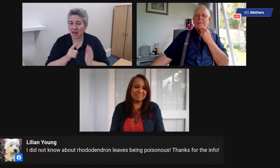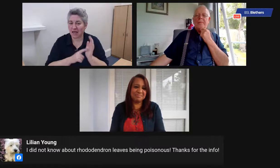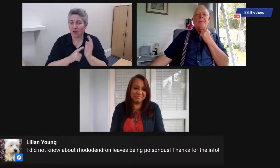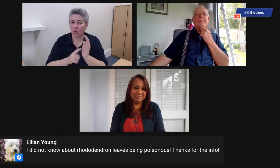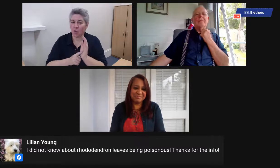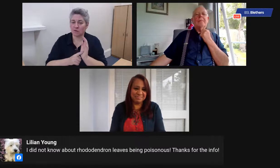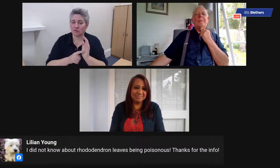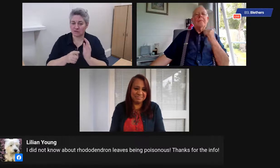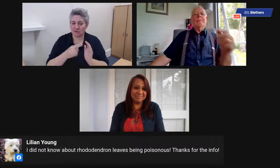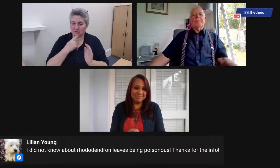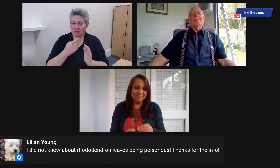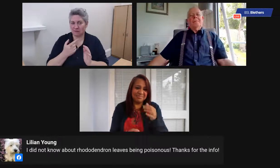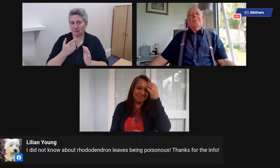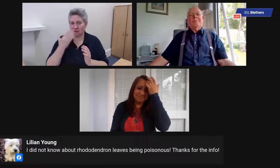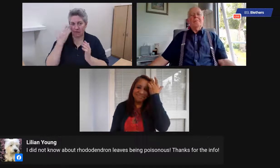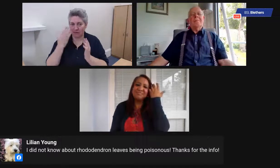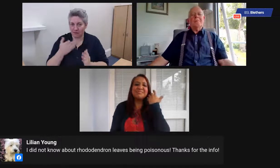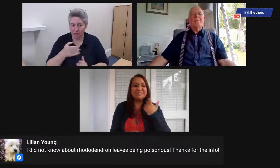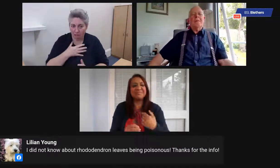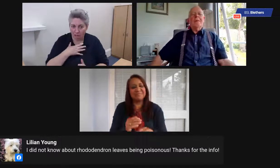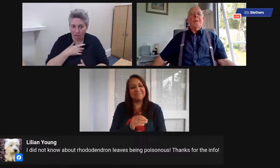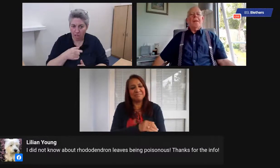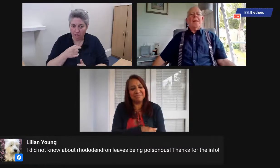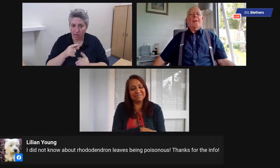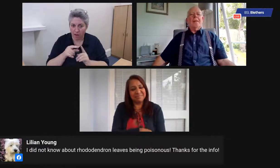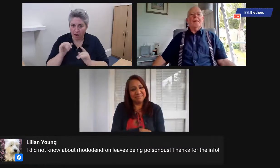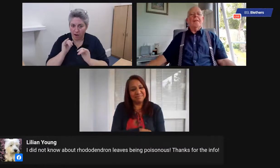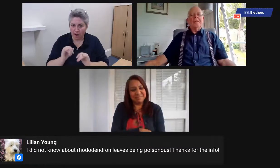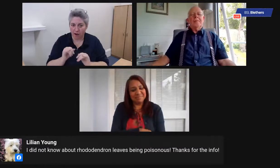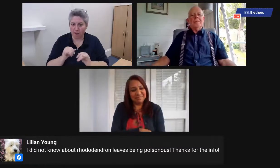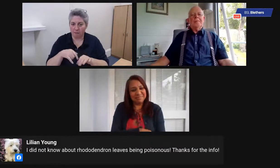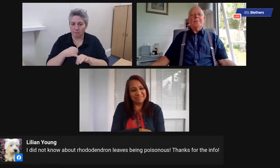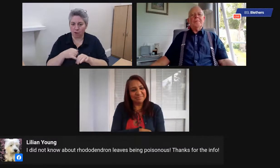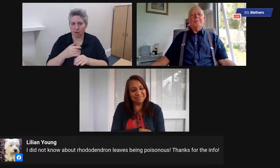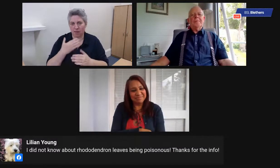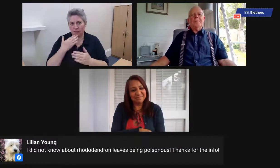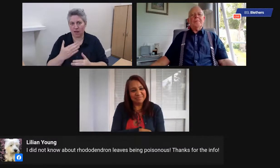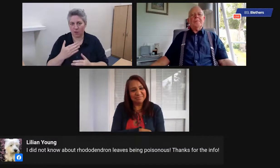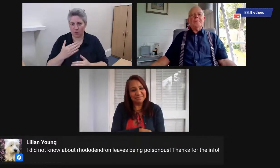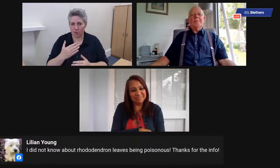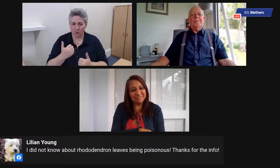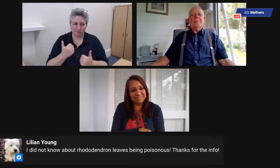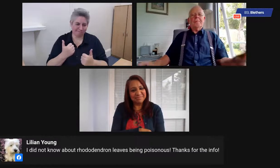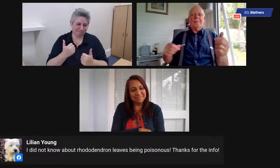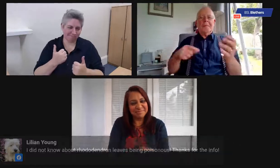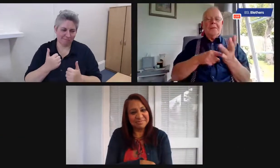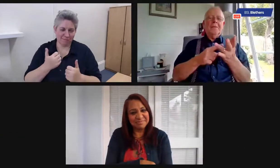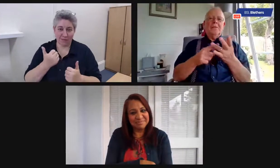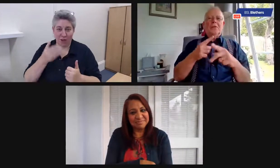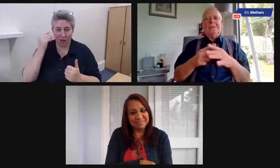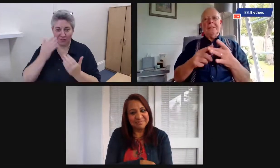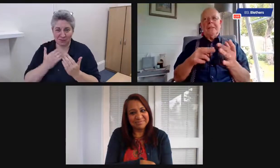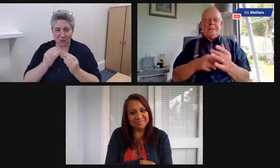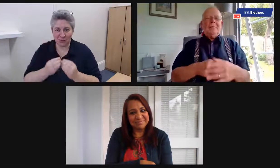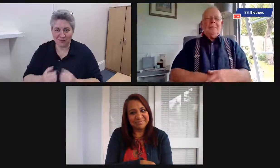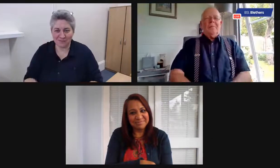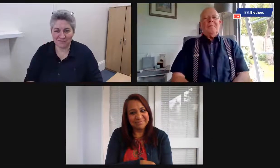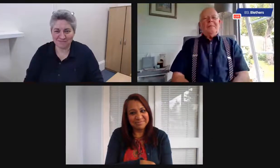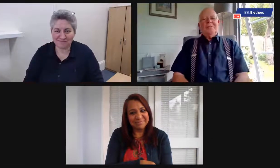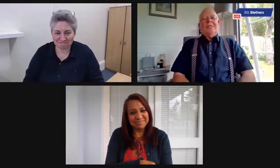did not know that about rhododendrons. Poisonous. Thanks for the info. So there you go, Dave. Yeah, they